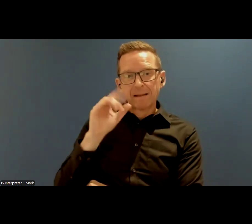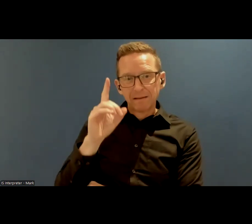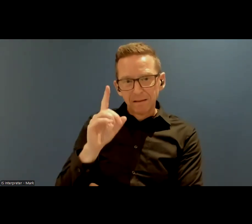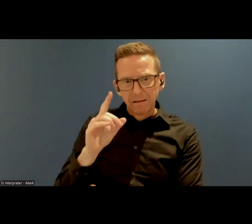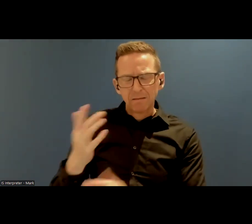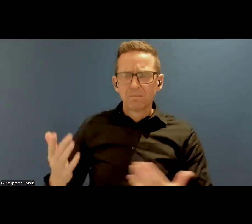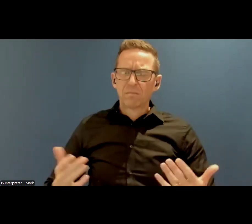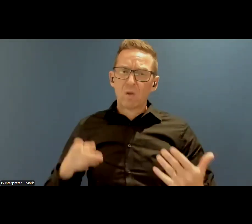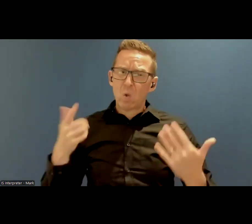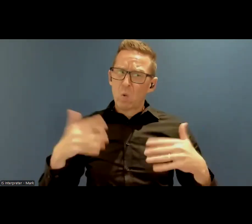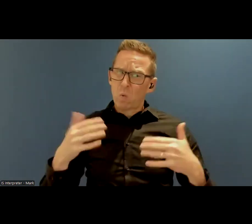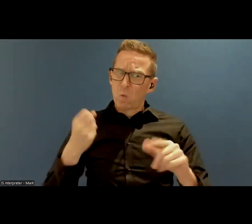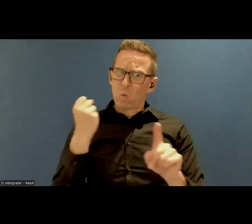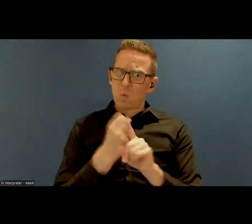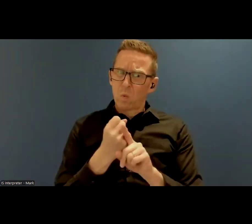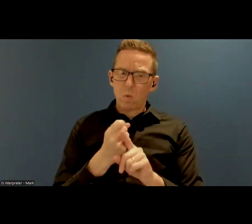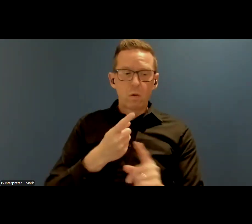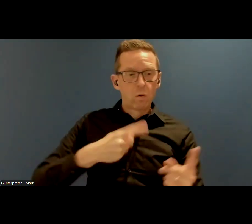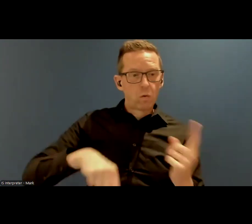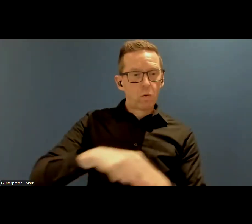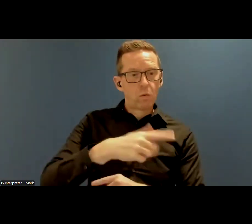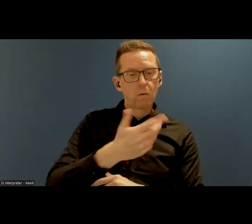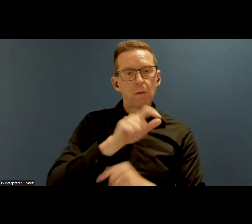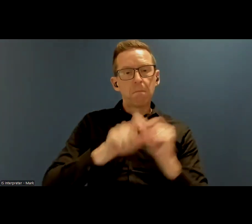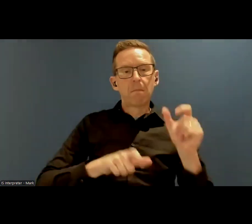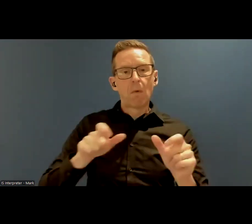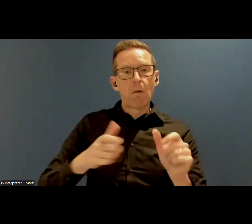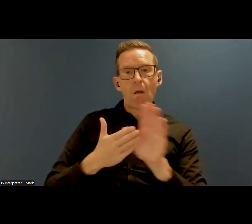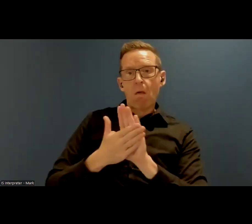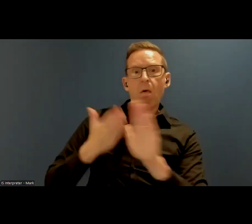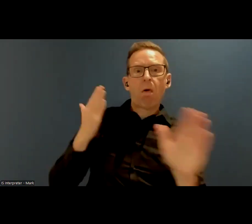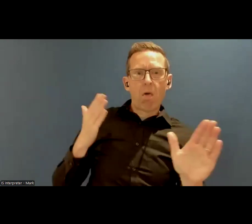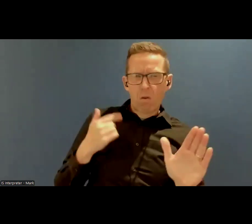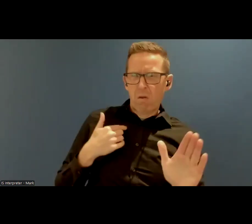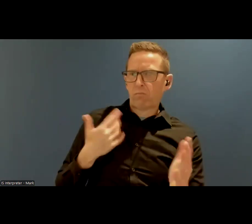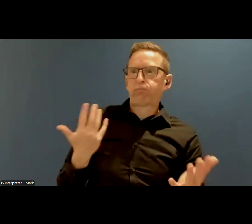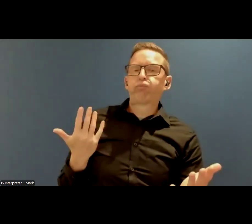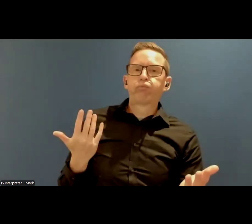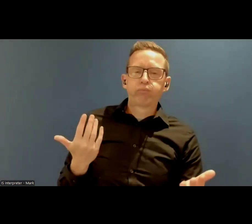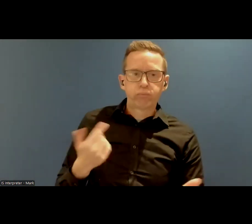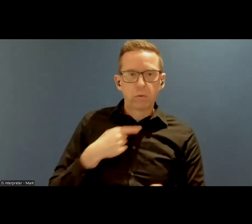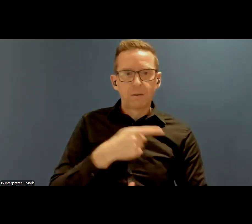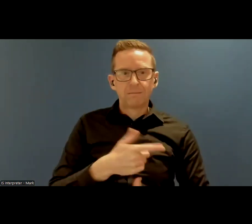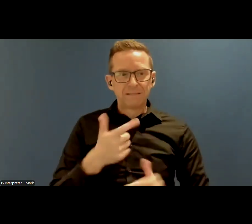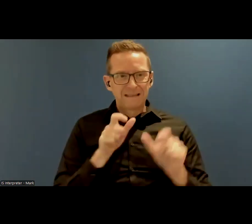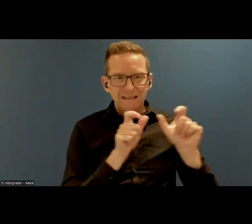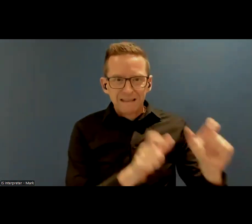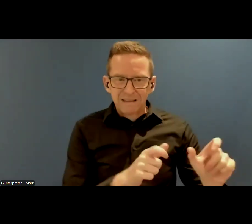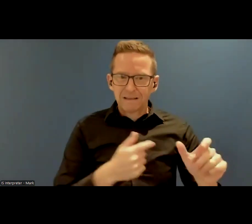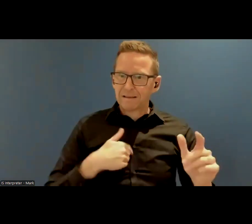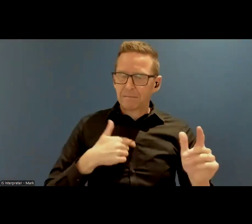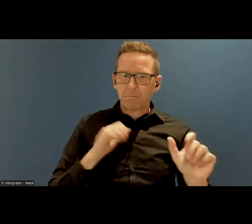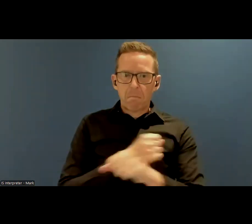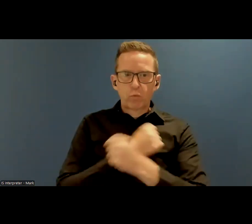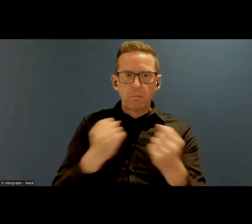is really felt by the ones who are most at risk, the ones experiencing high restrictions in participation. And of course,